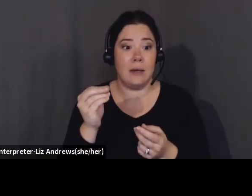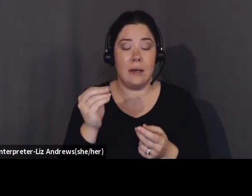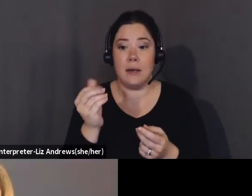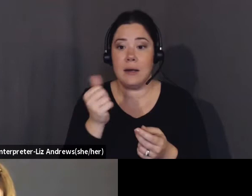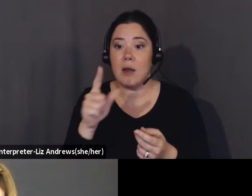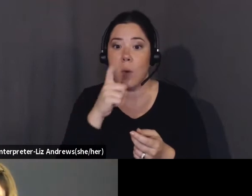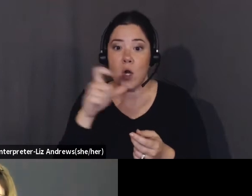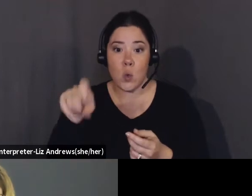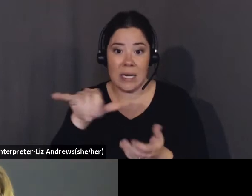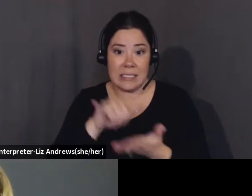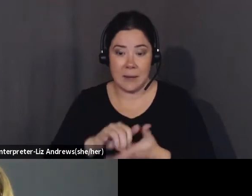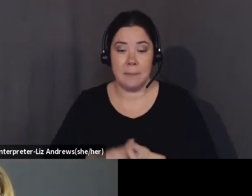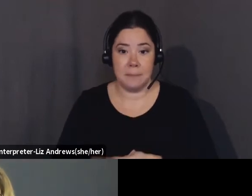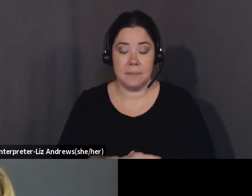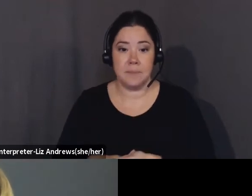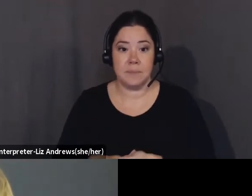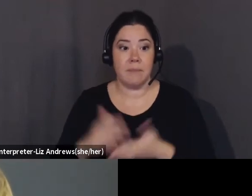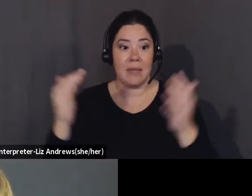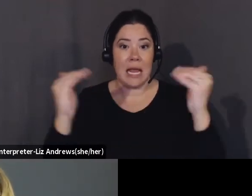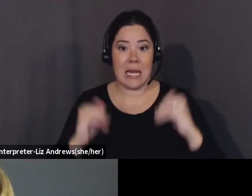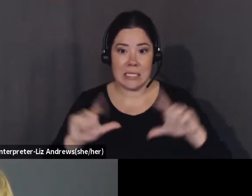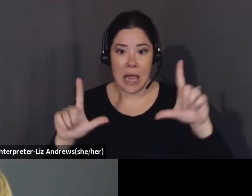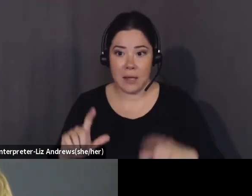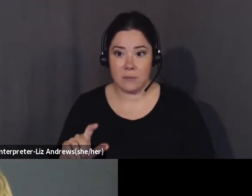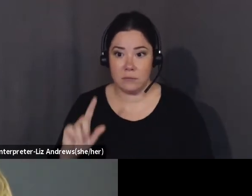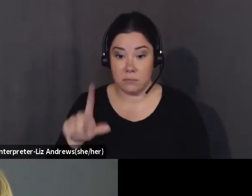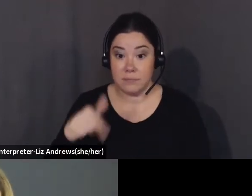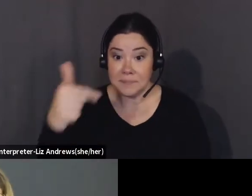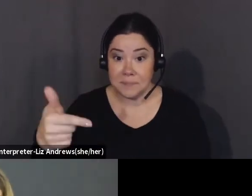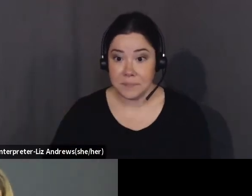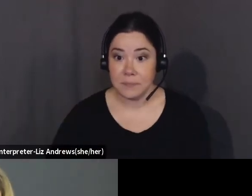Olmstead implementation. Next slide, please.